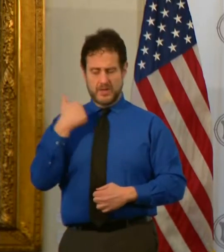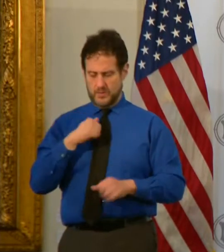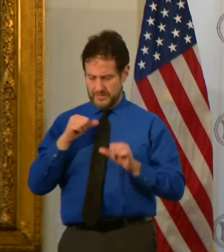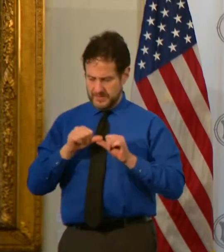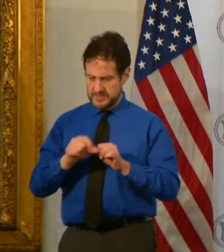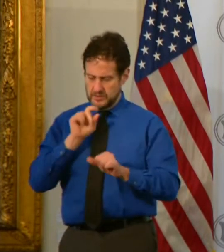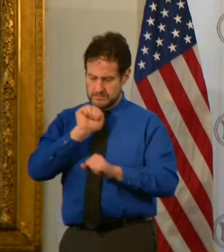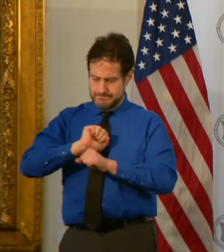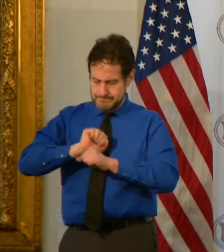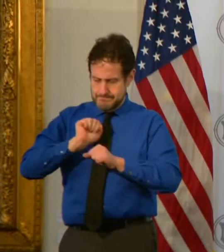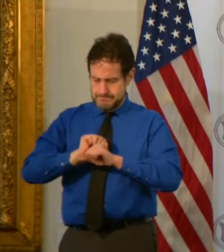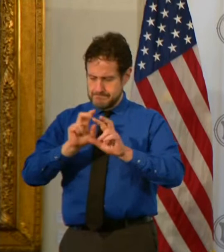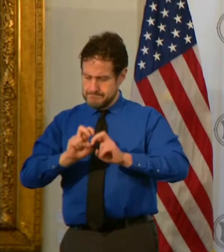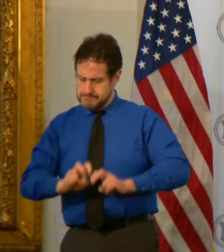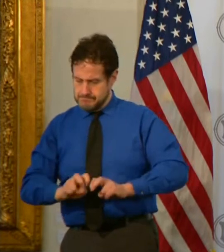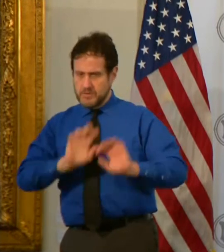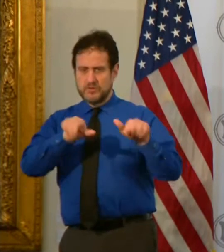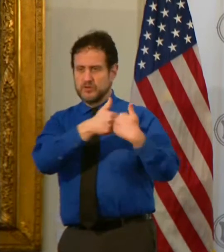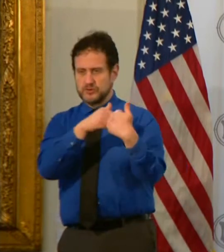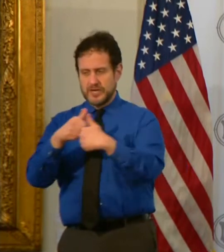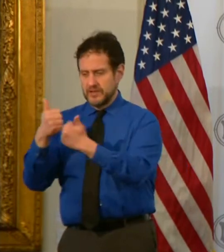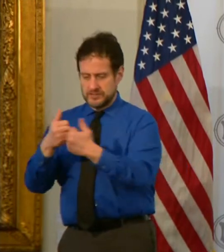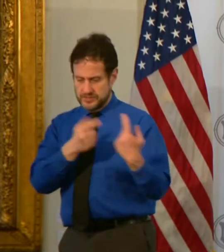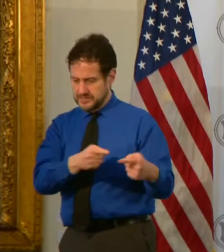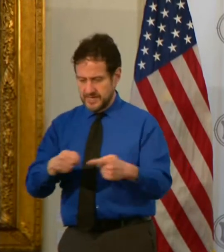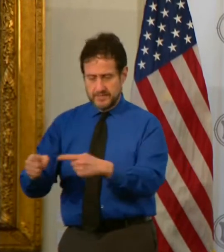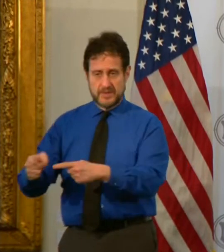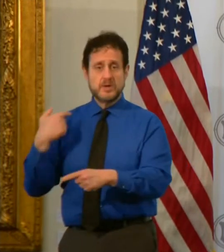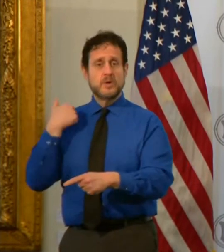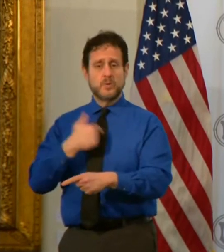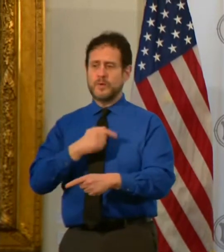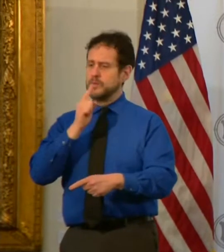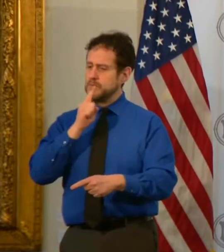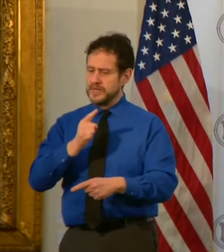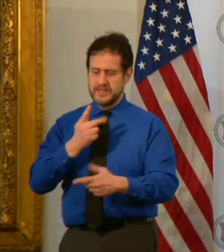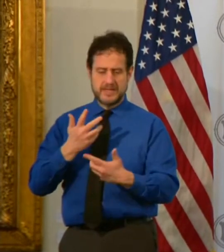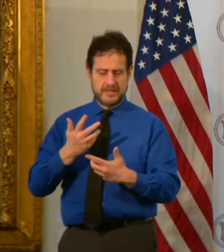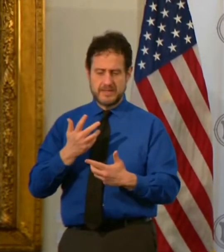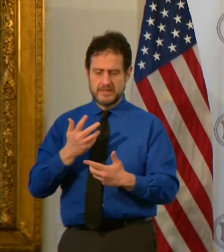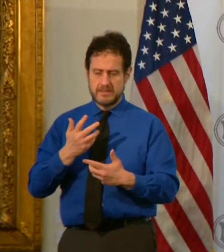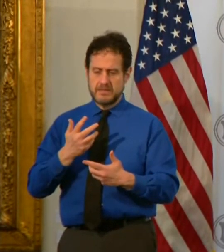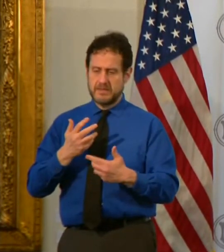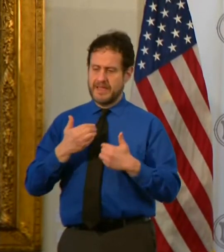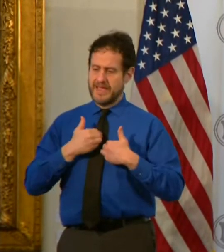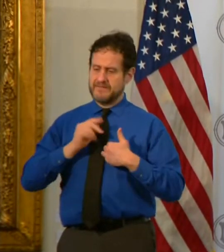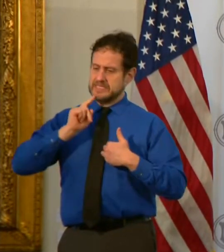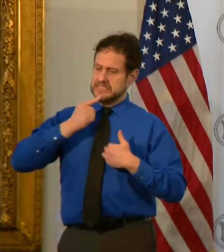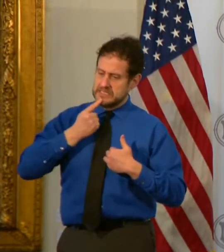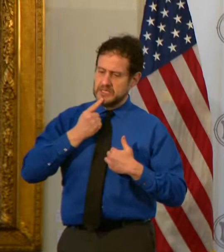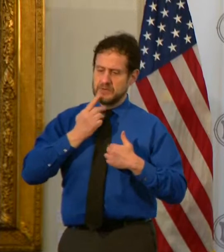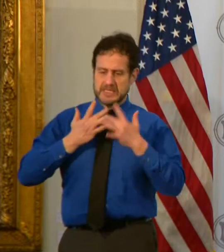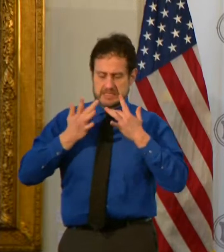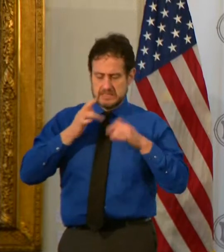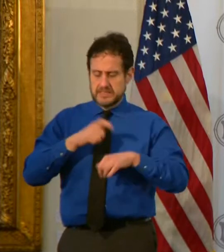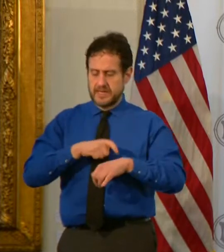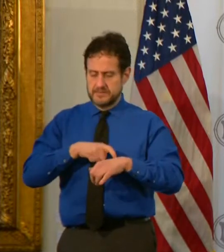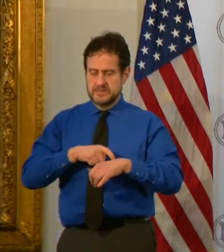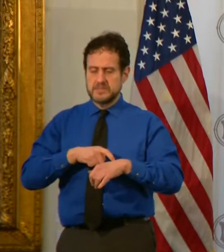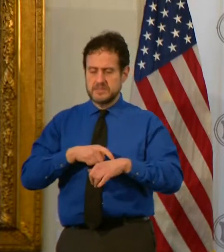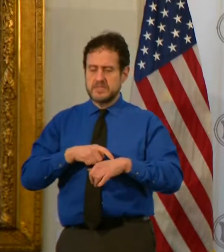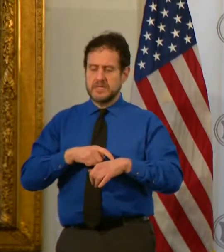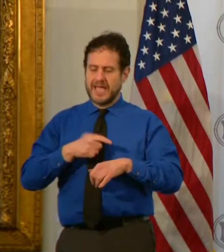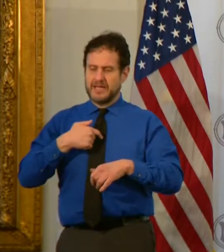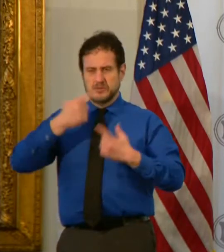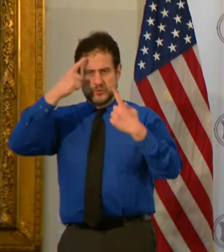some of the challenges that come when we are in really desperate times, and